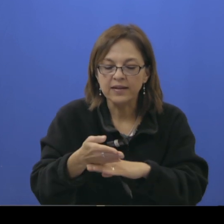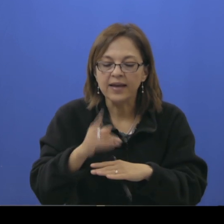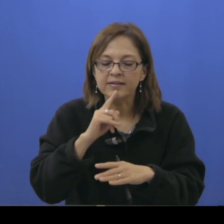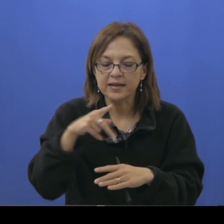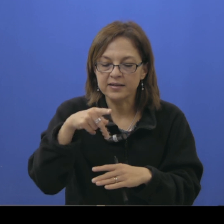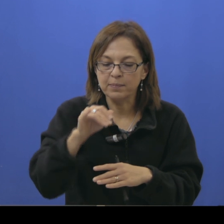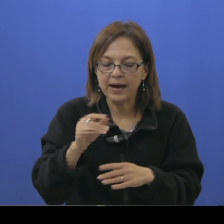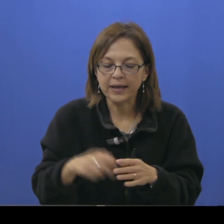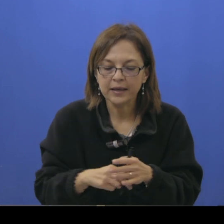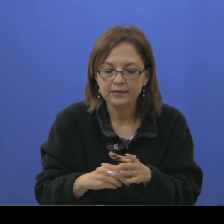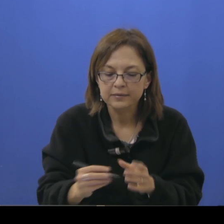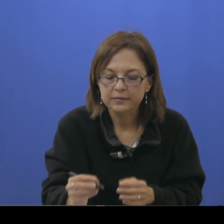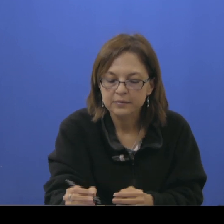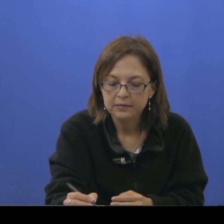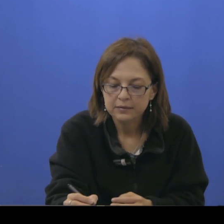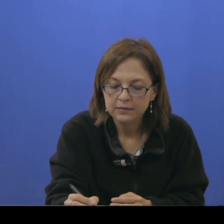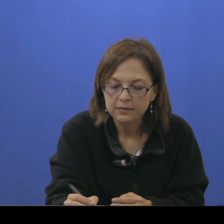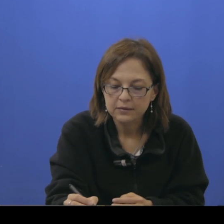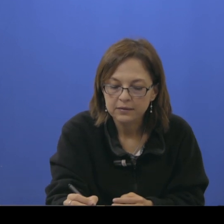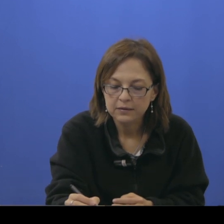The next is pi.